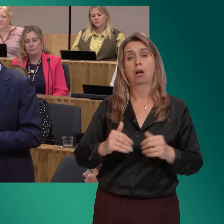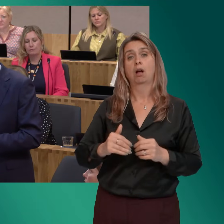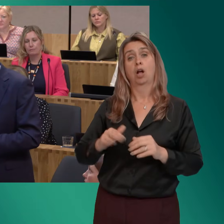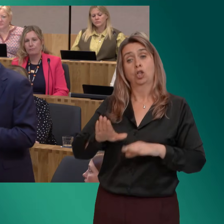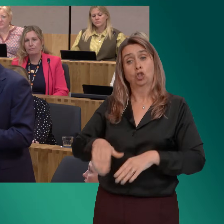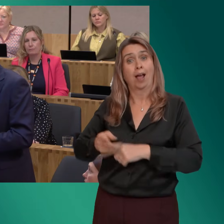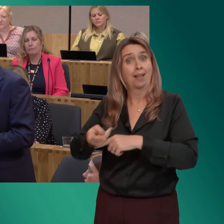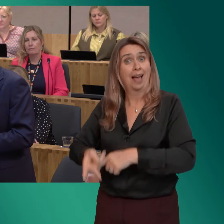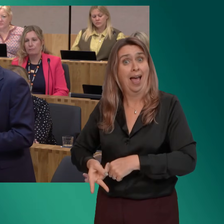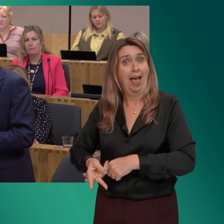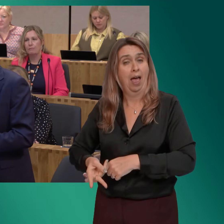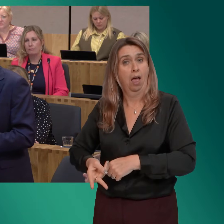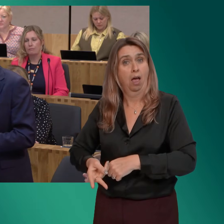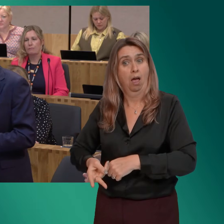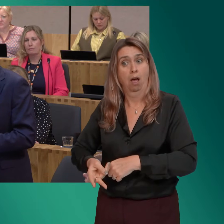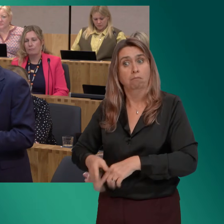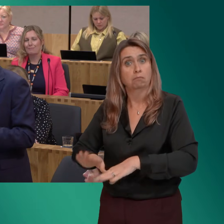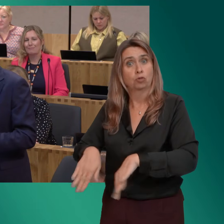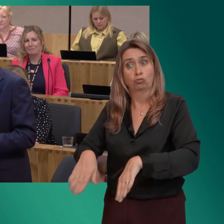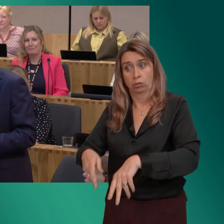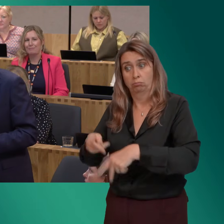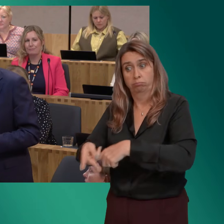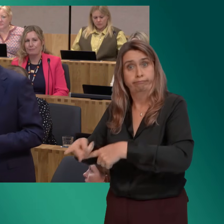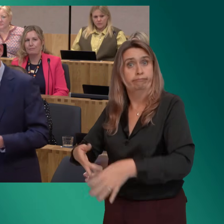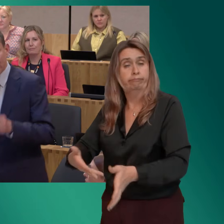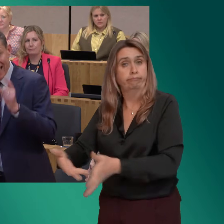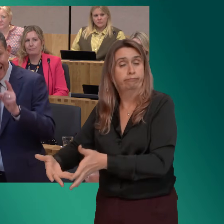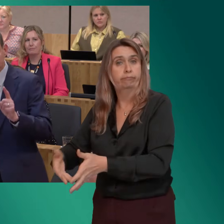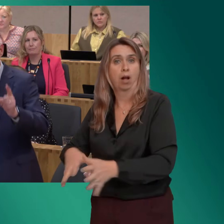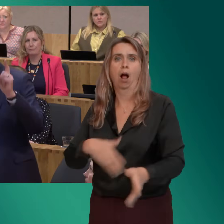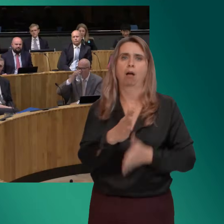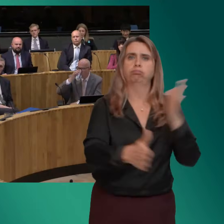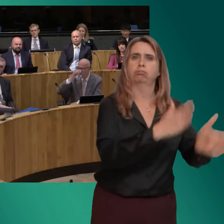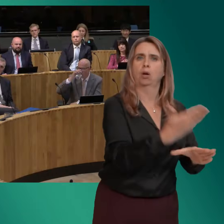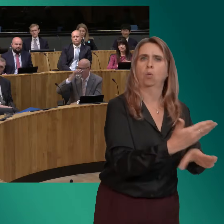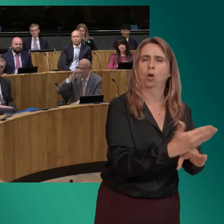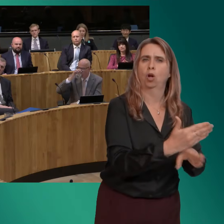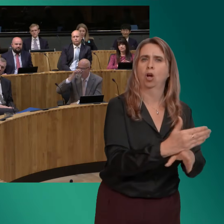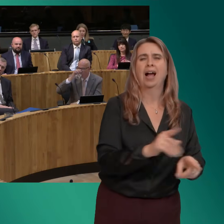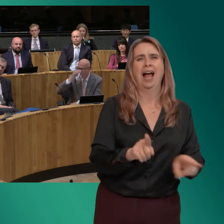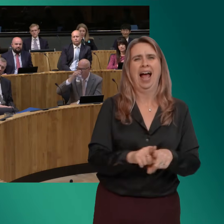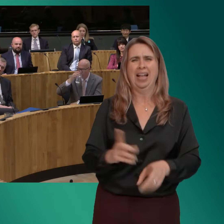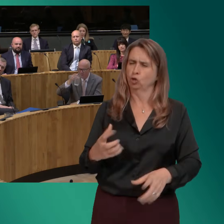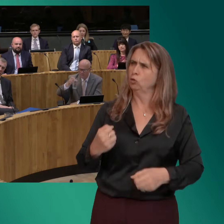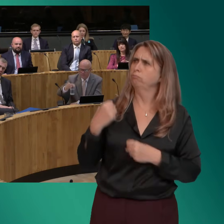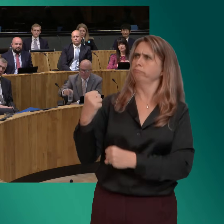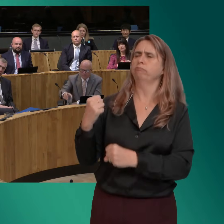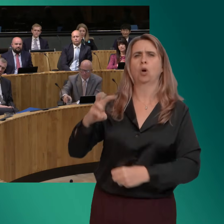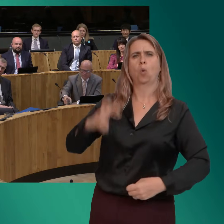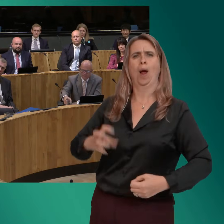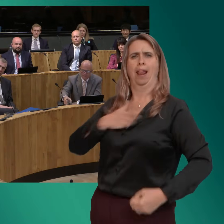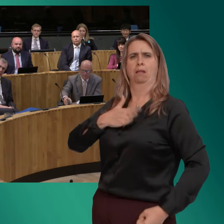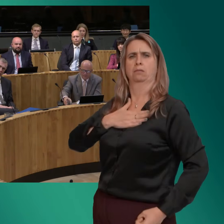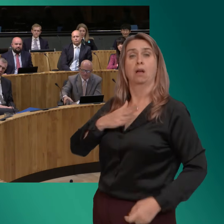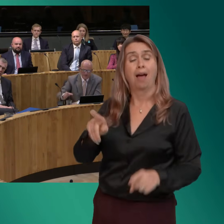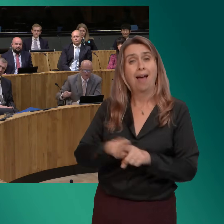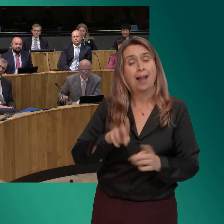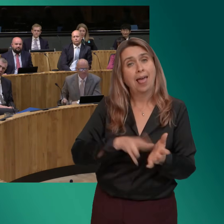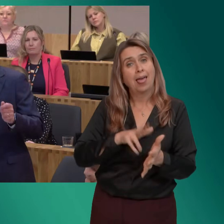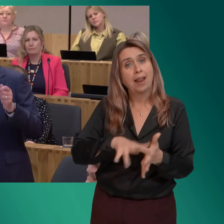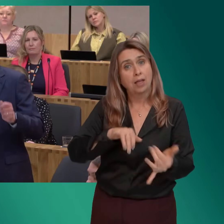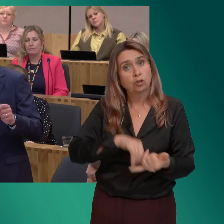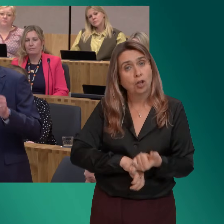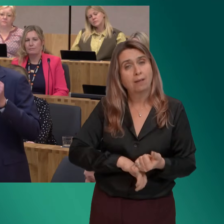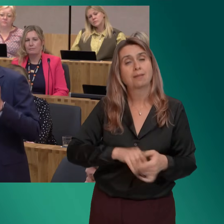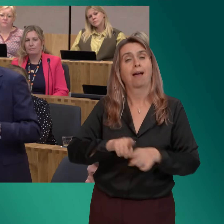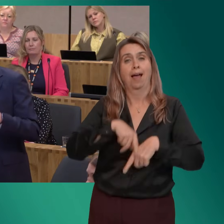childcare offer in order to help with the cost of living. It's about standing up for Wales. And number one, it's about creating an NHS and